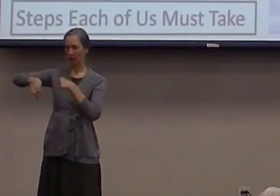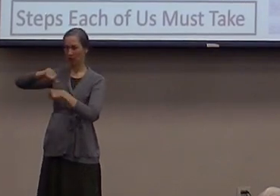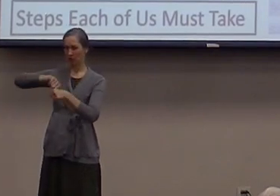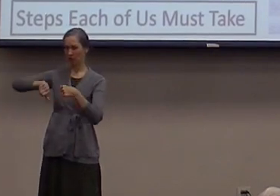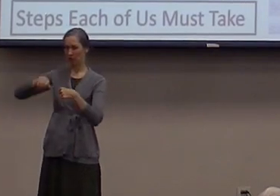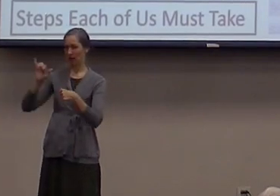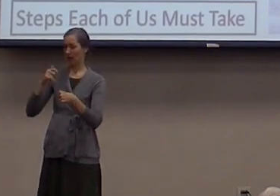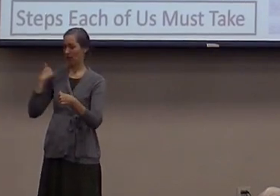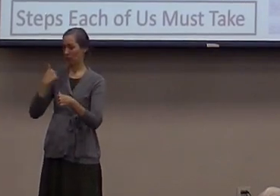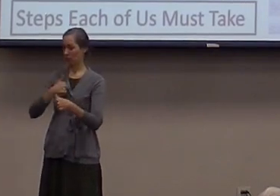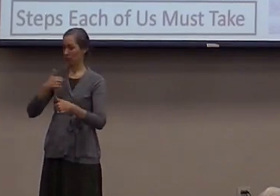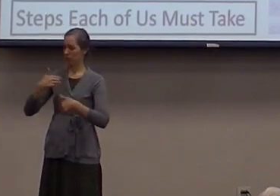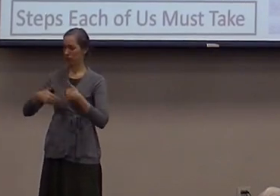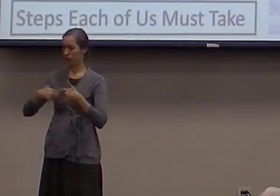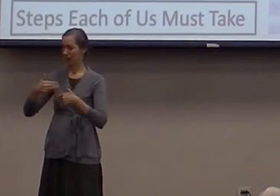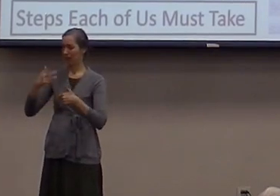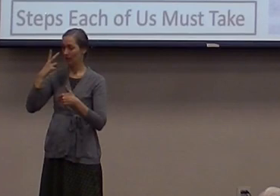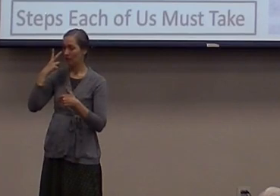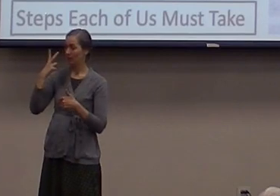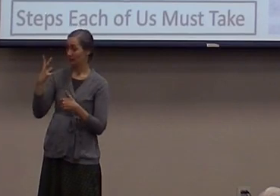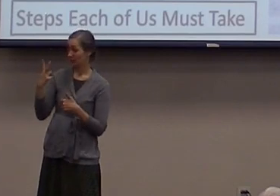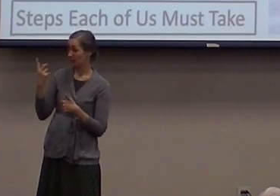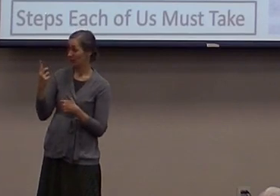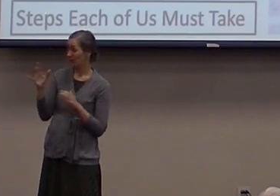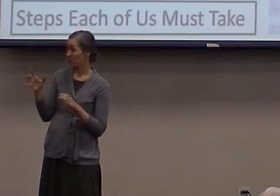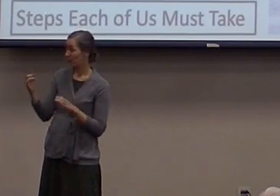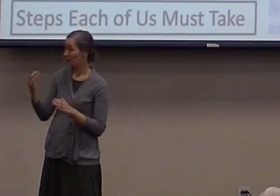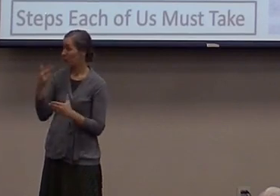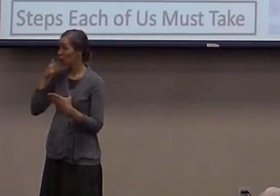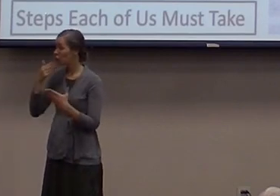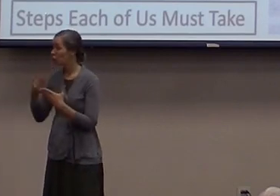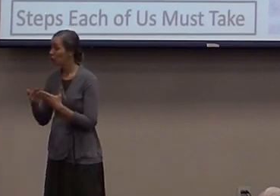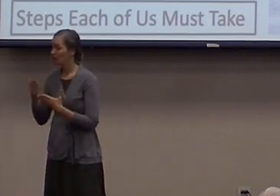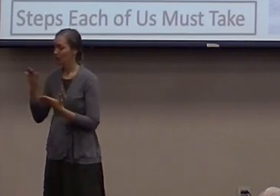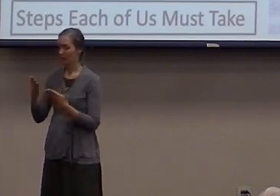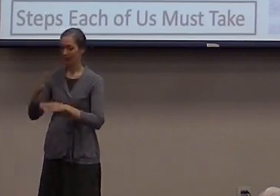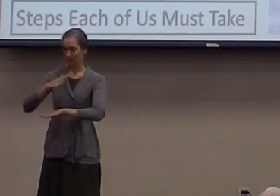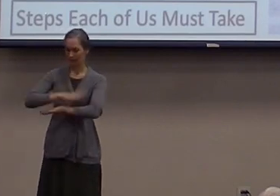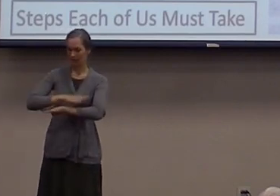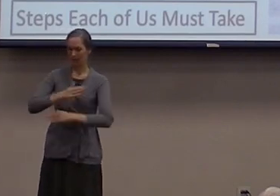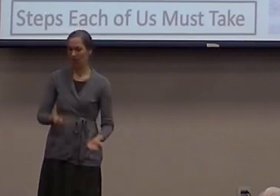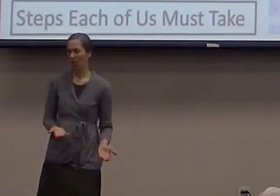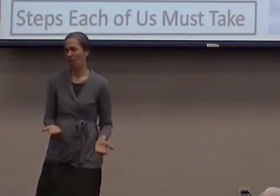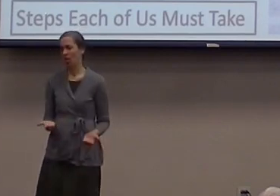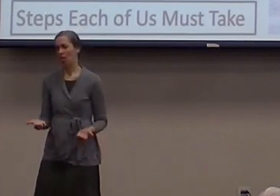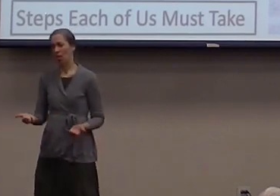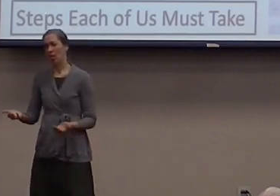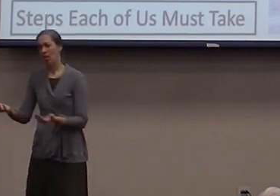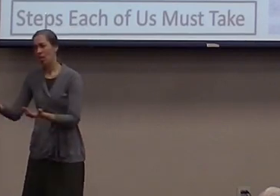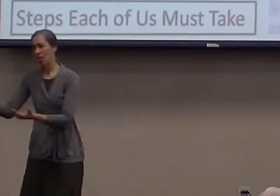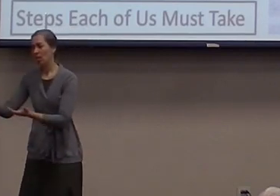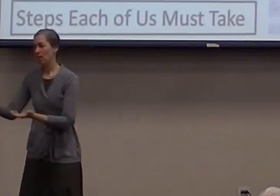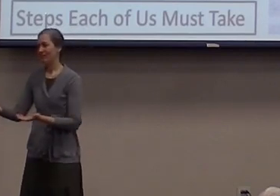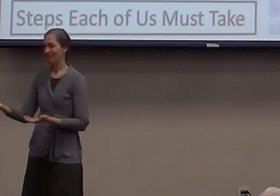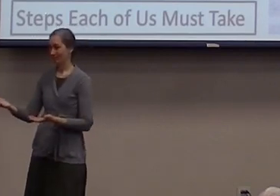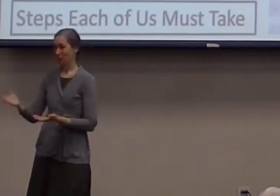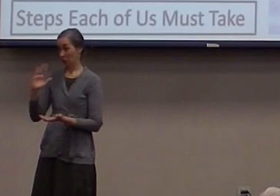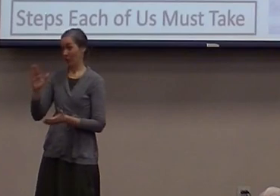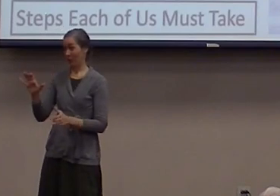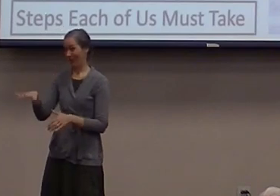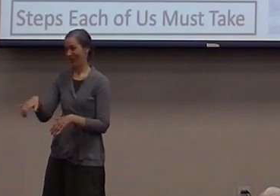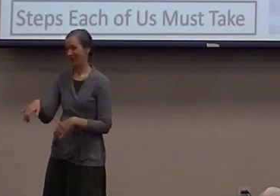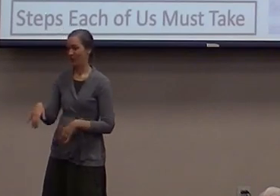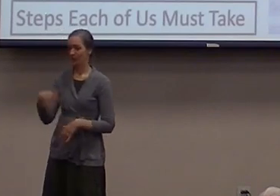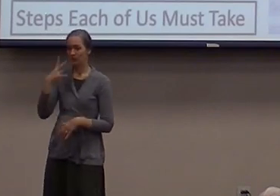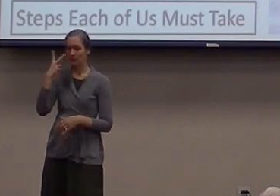As we're going along, if you see someone doing something good, someone hauling a table somewhere, which you're going to be hauling some tables somewhere,